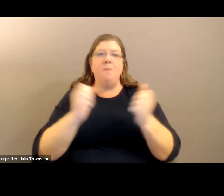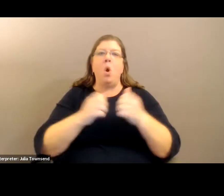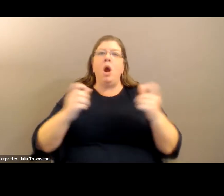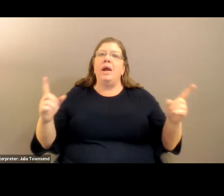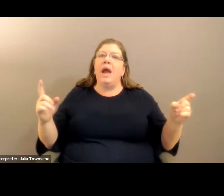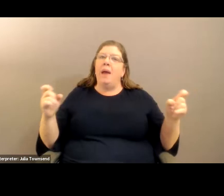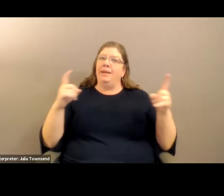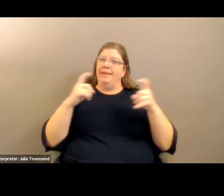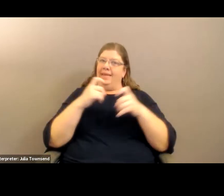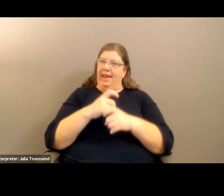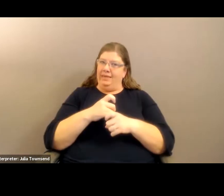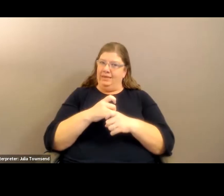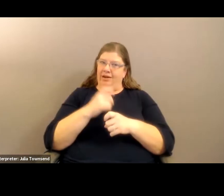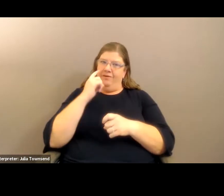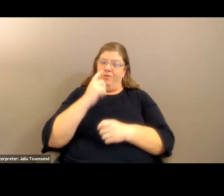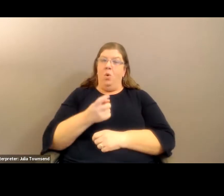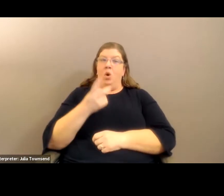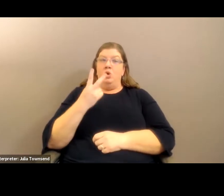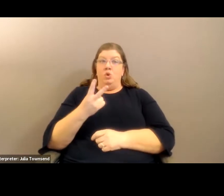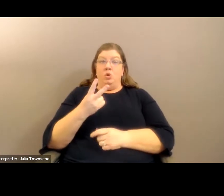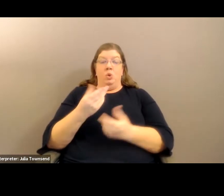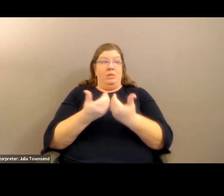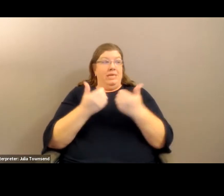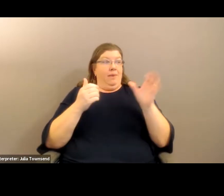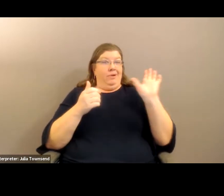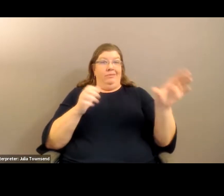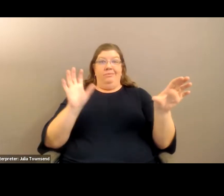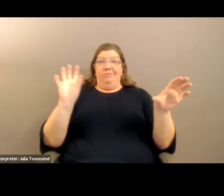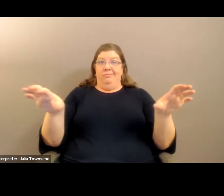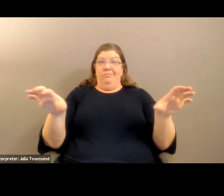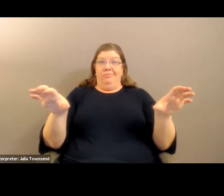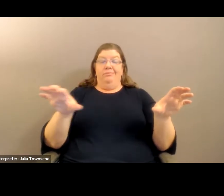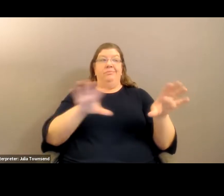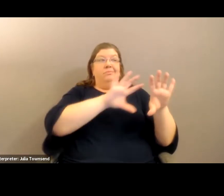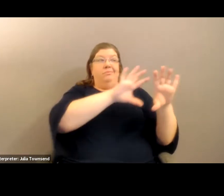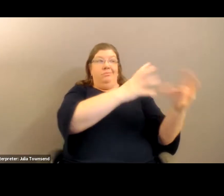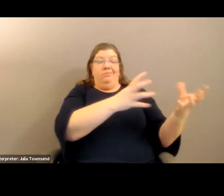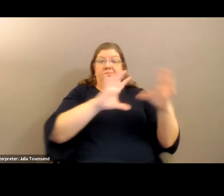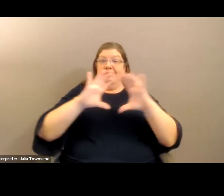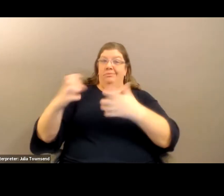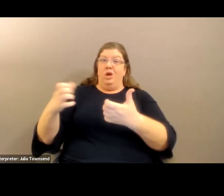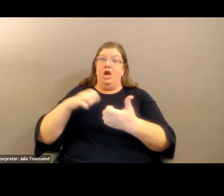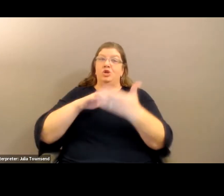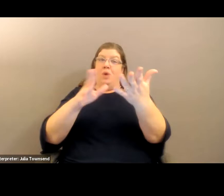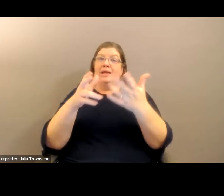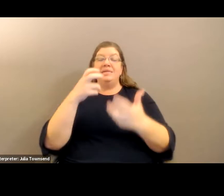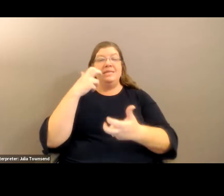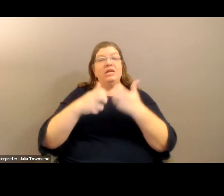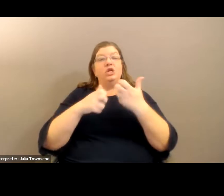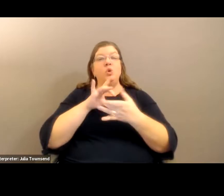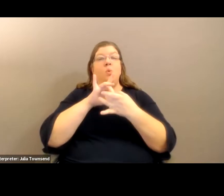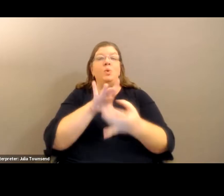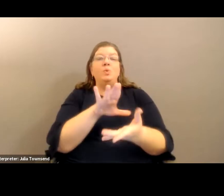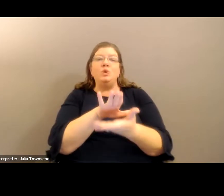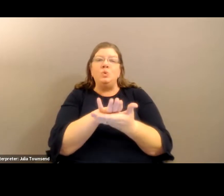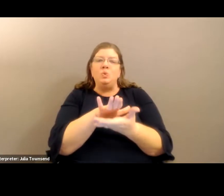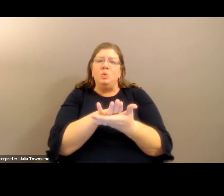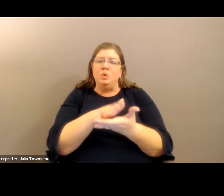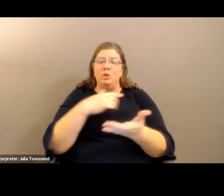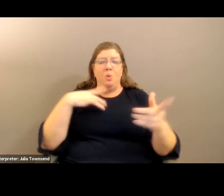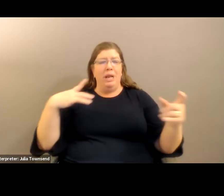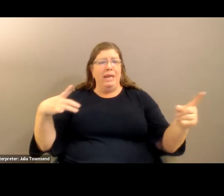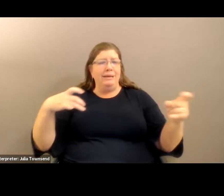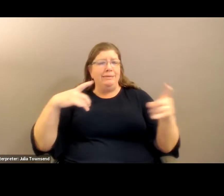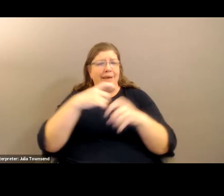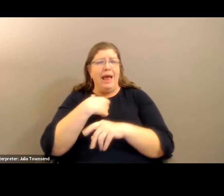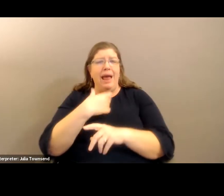complicated process with two separate entities that would address the issue around schools. So I understand why